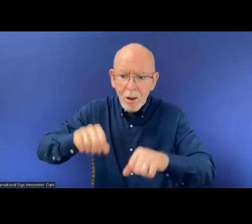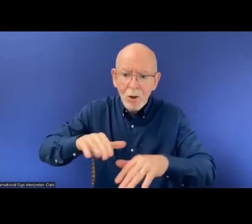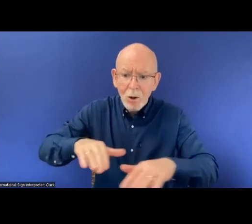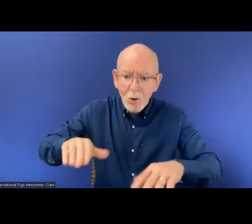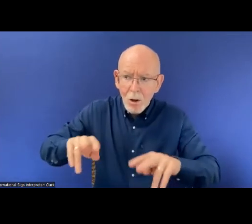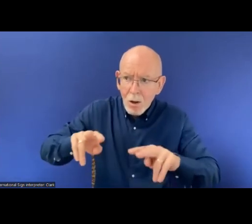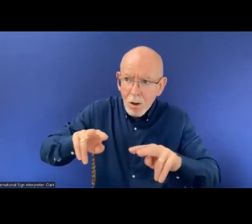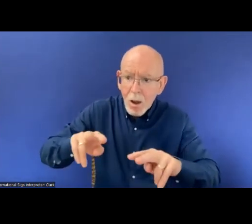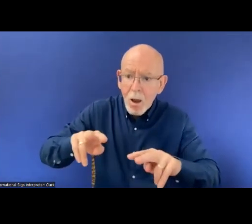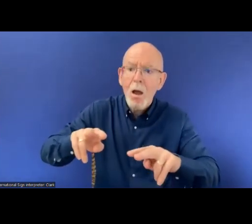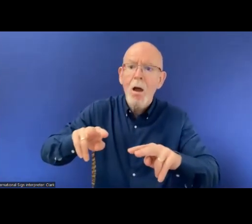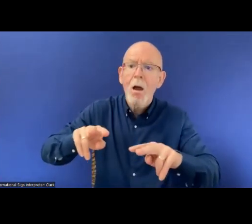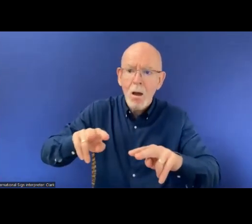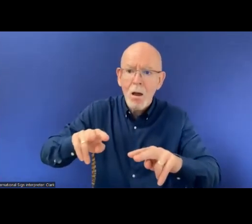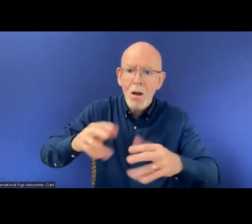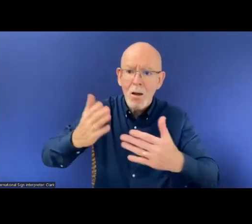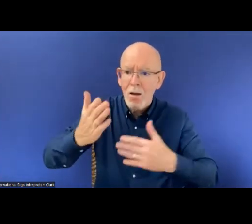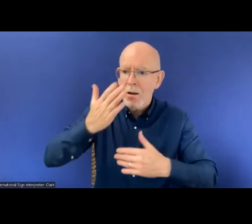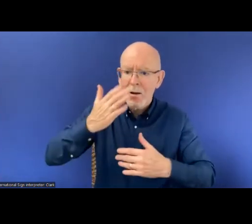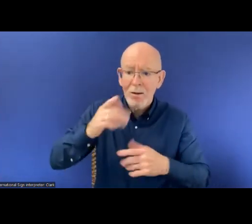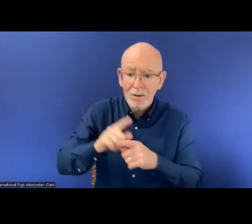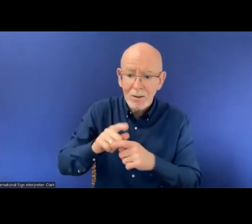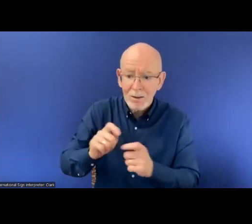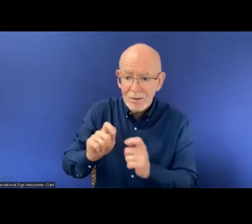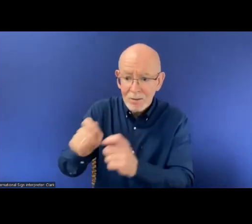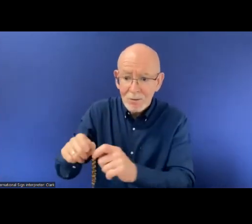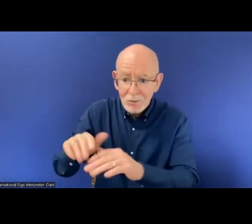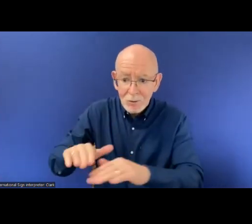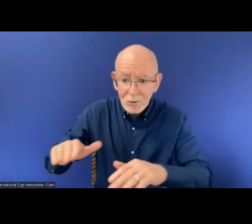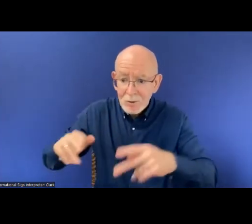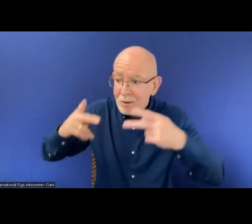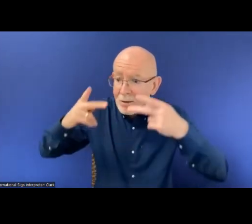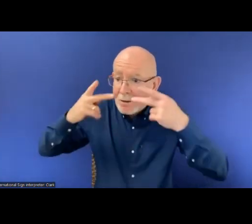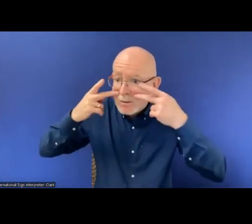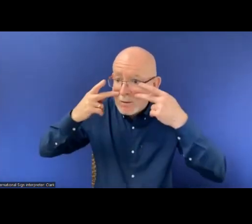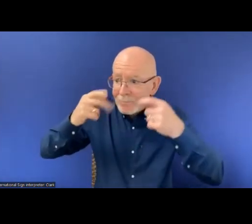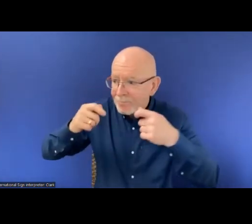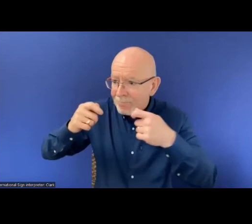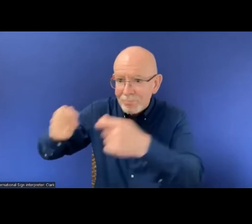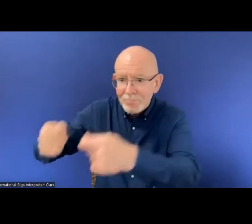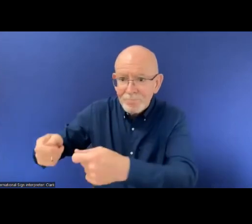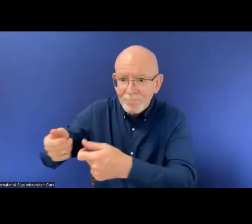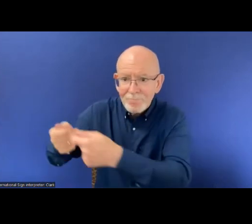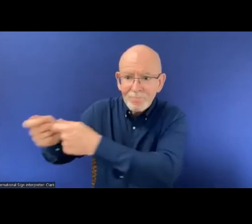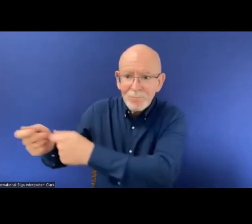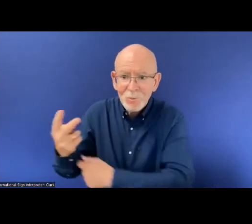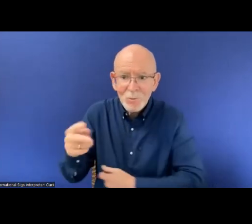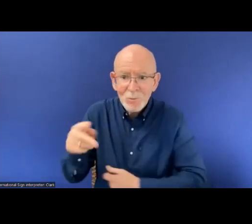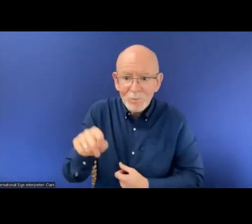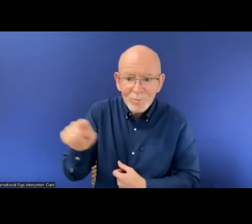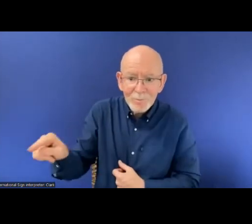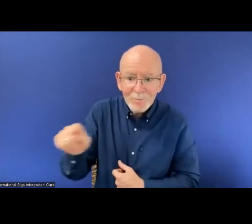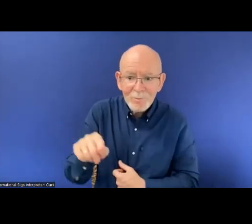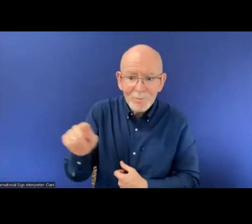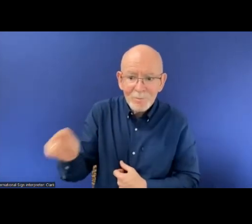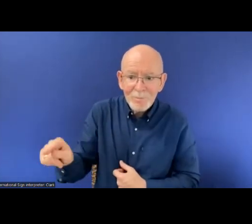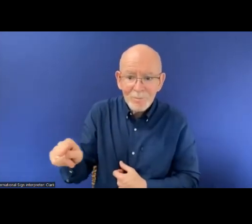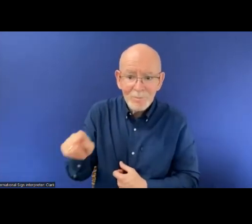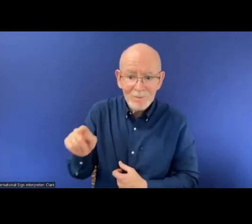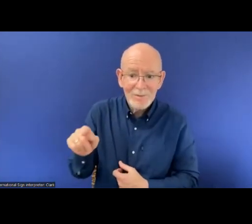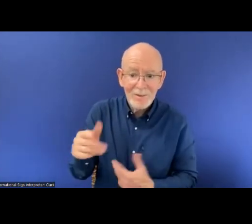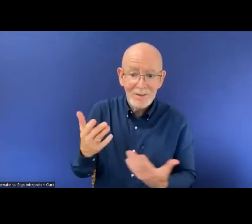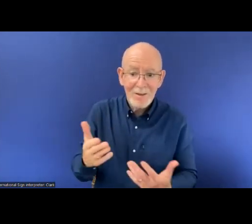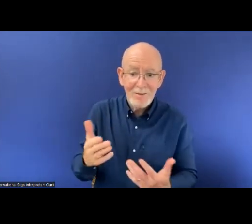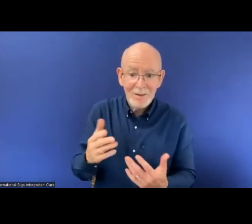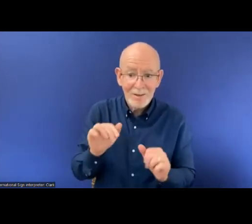vakazopindawo muchirongwa chekuti vabatsirwe nemaglasi saka vakapiwa maglasi avakapiwa kubvawo ipapo